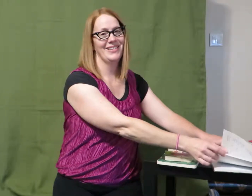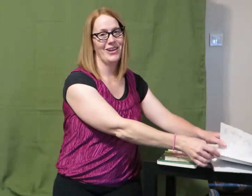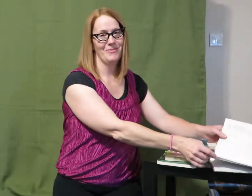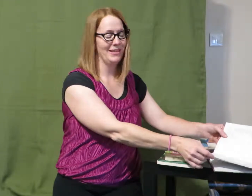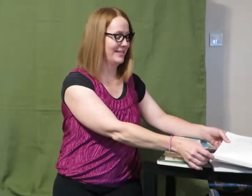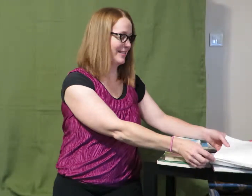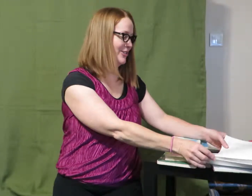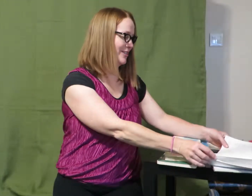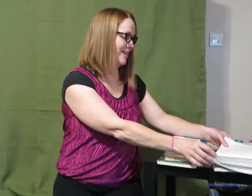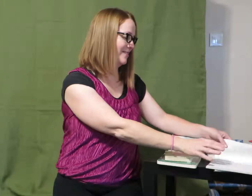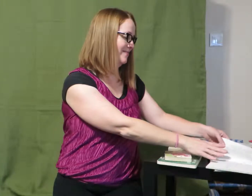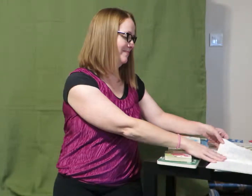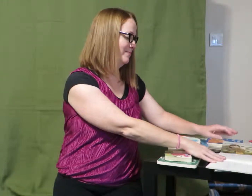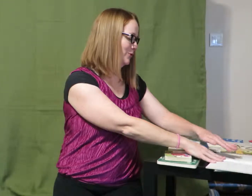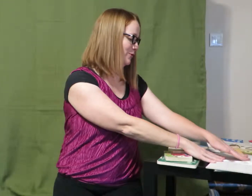Sorry, my list just got moved.